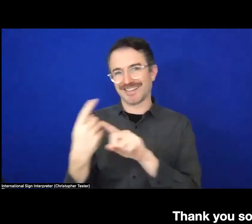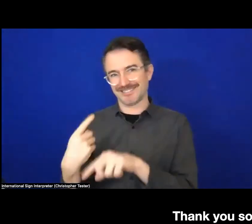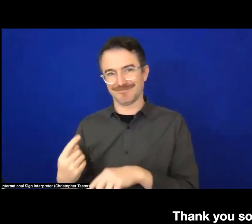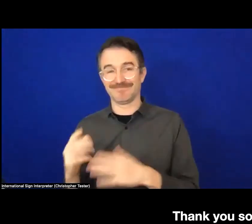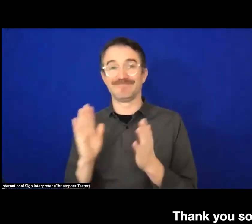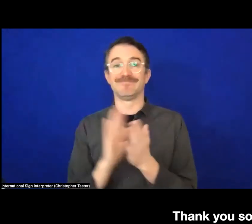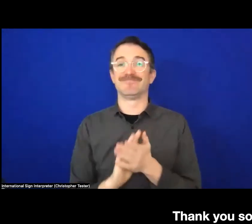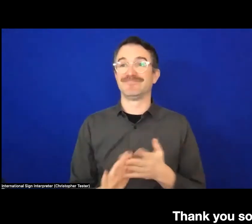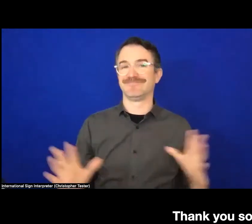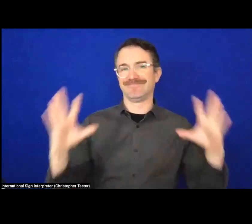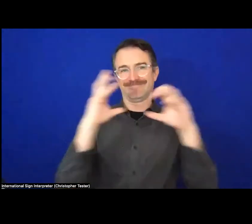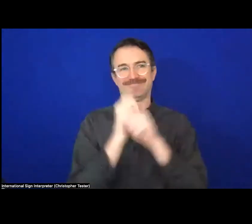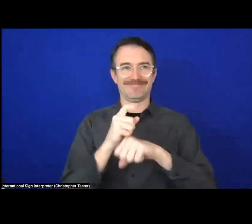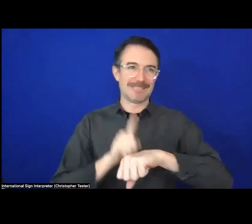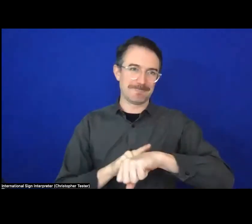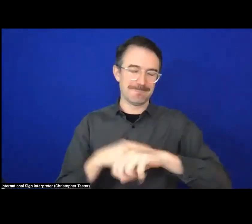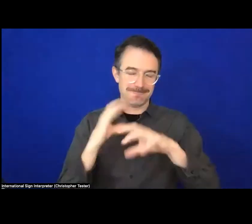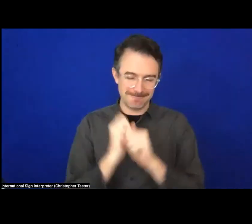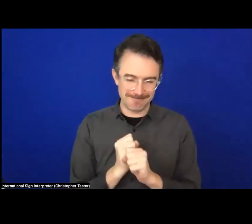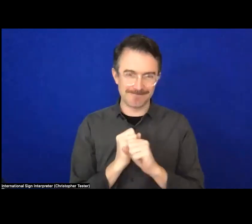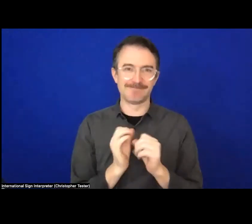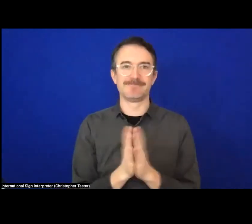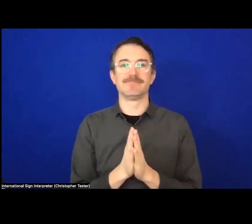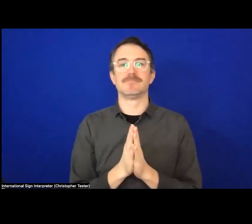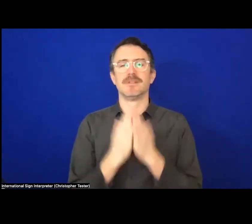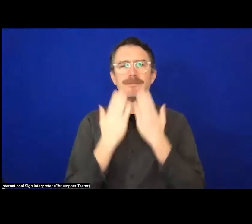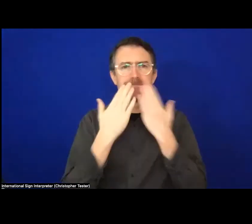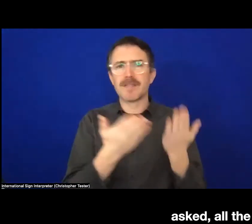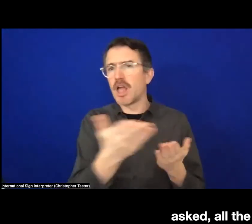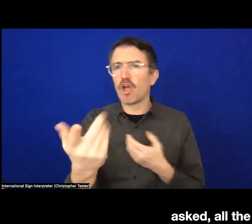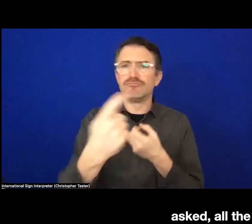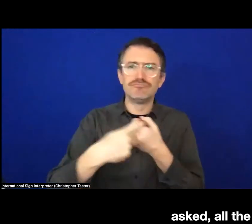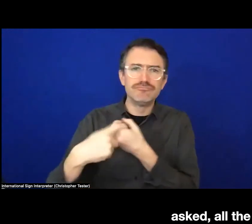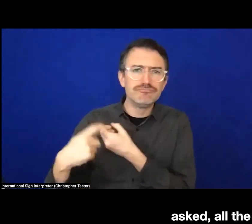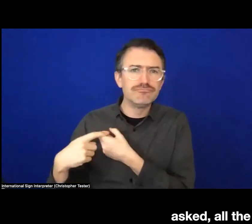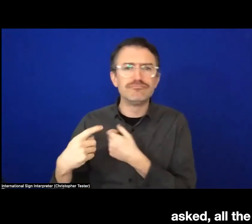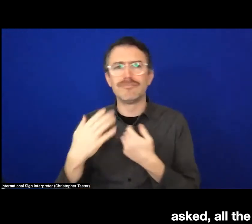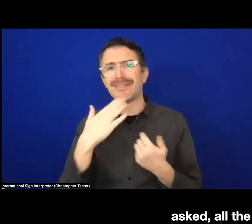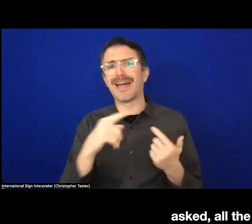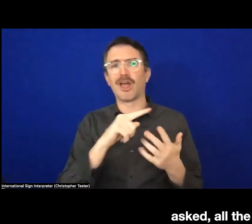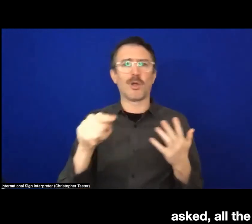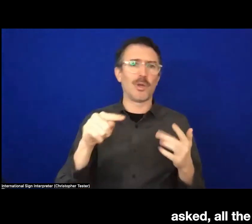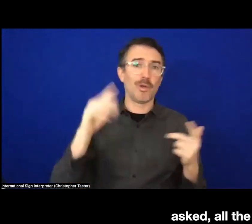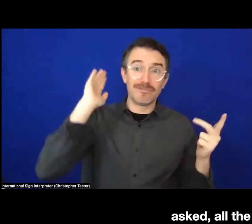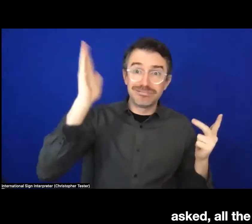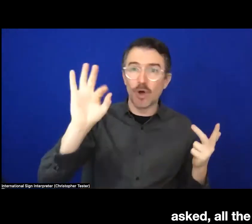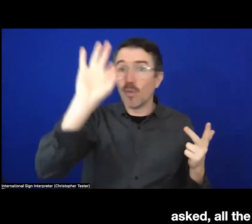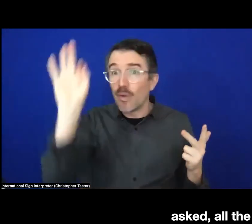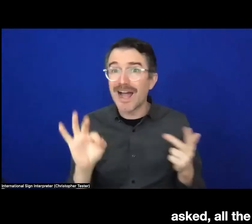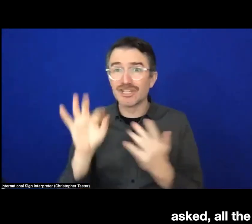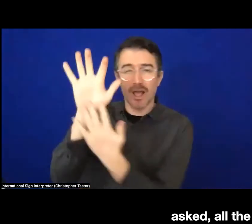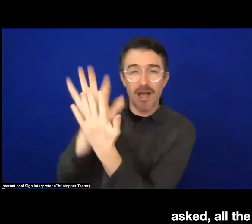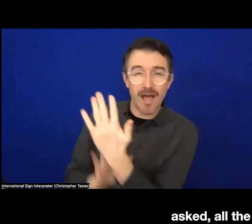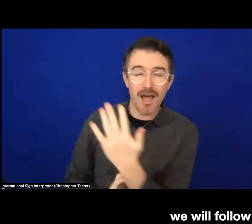much to each one of you that took time to join, and for all the questions that have been all the questions and comments that have